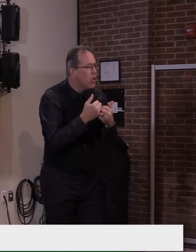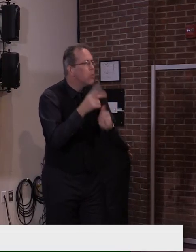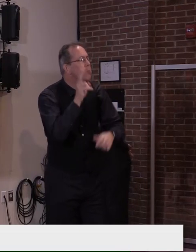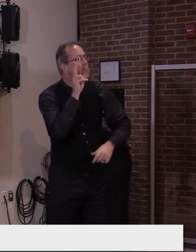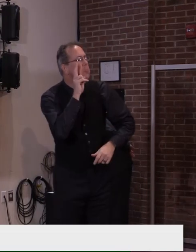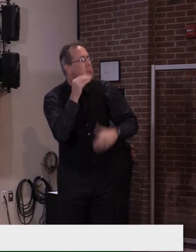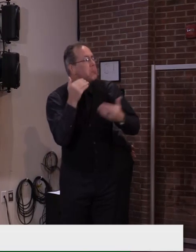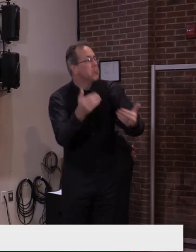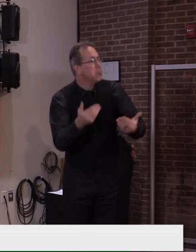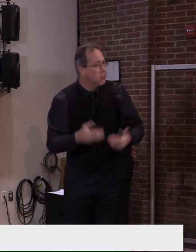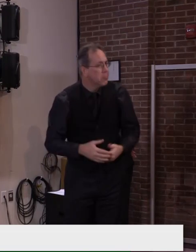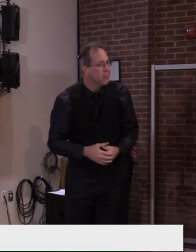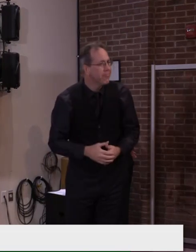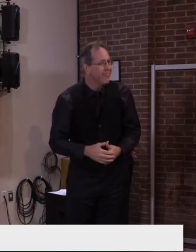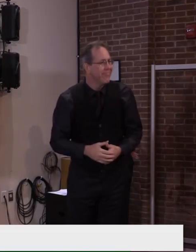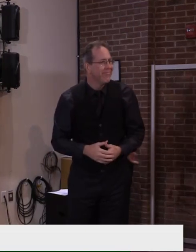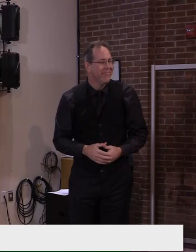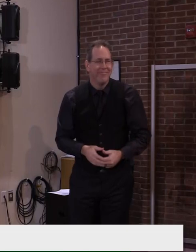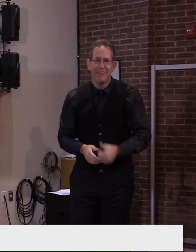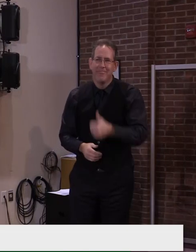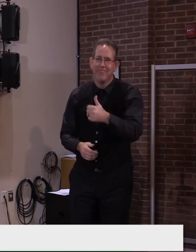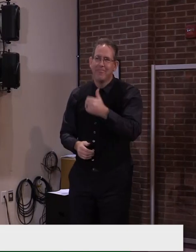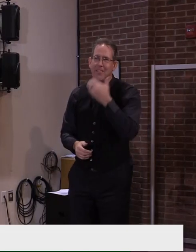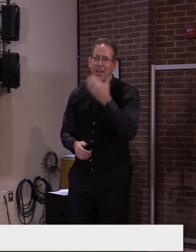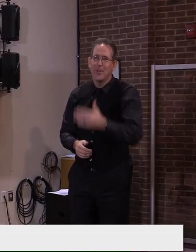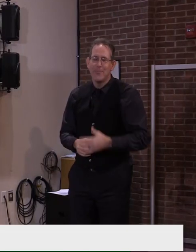Greg Lamoureux, the County Courier.